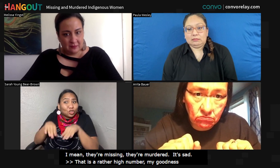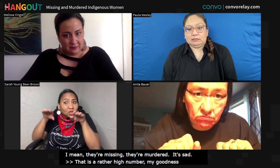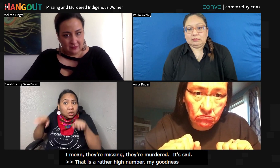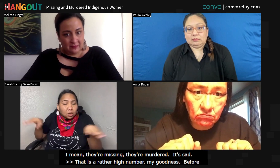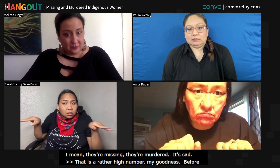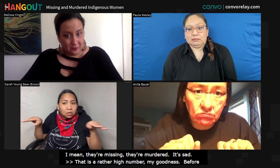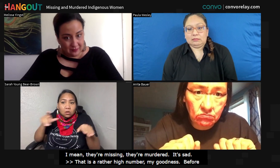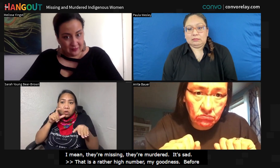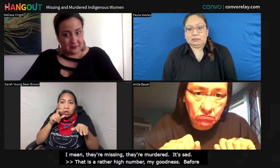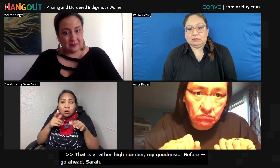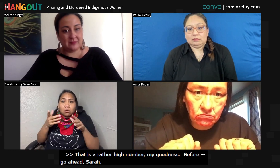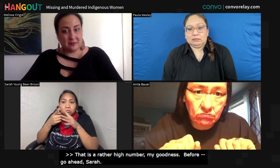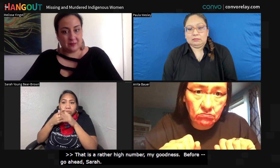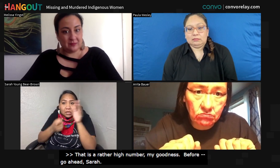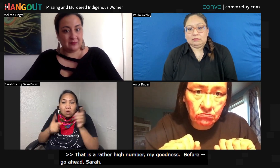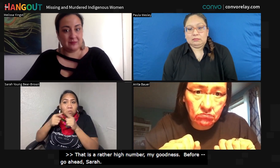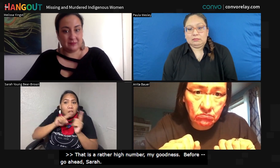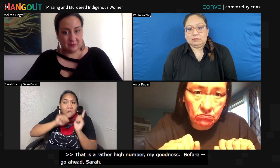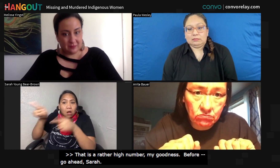Yeah, with Indigenous children.